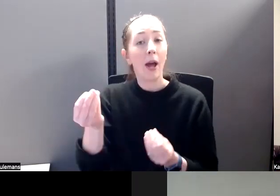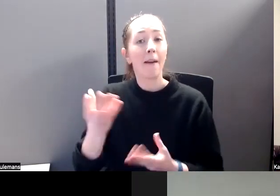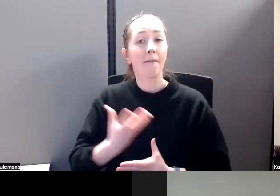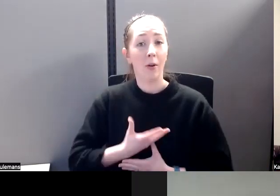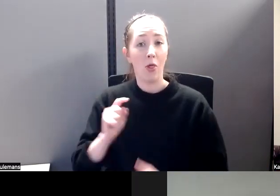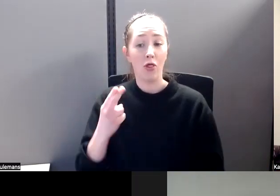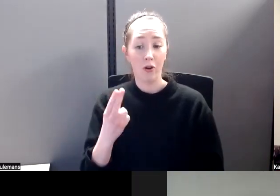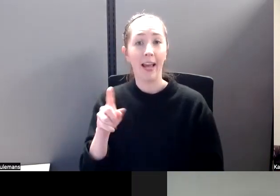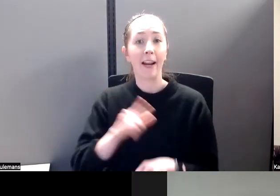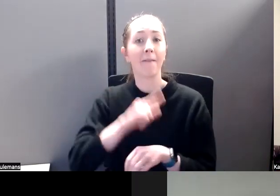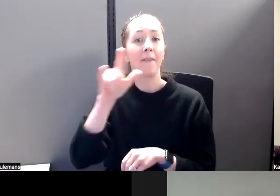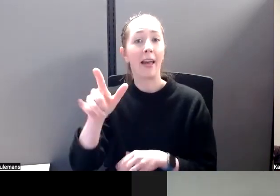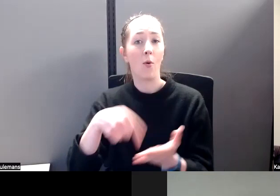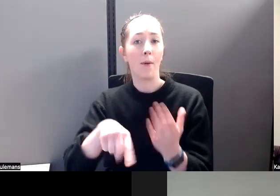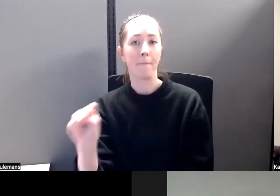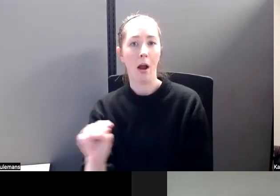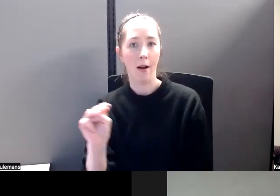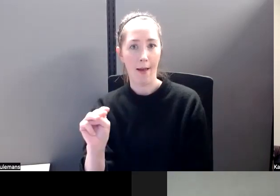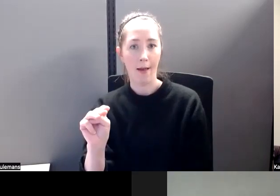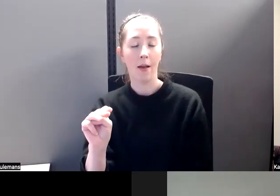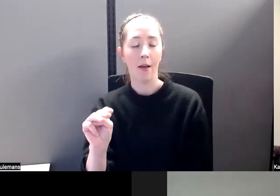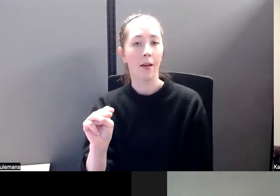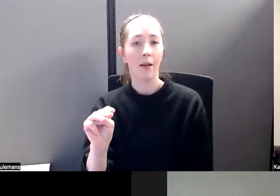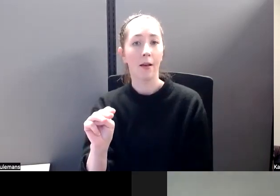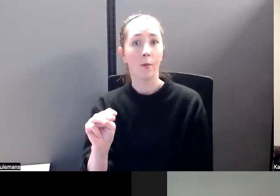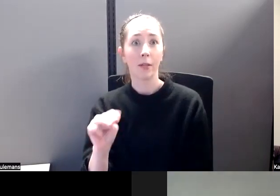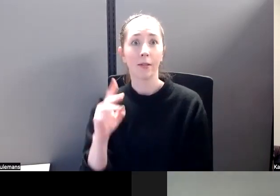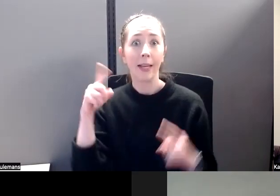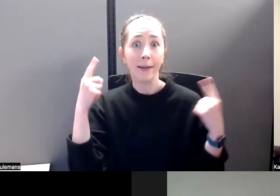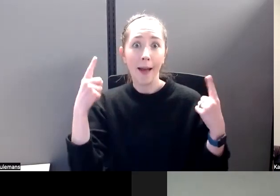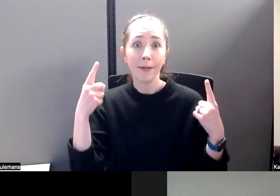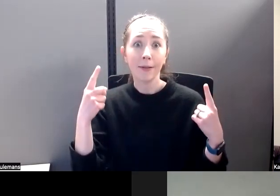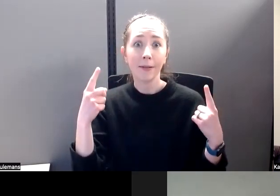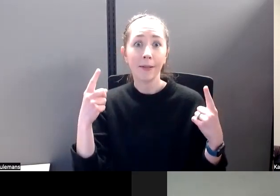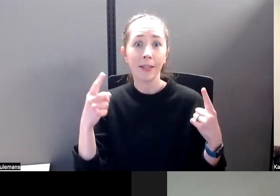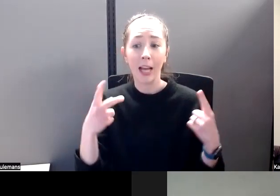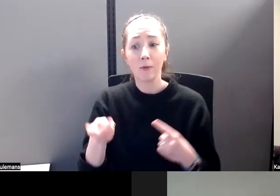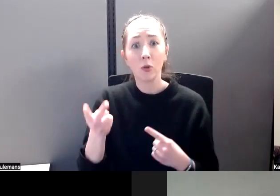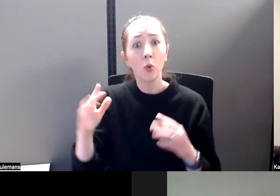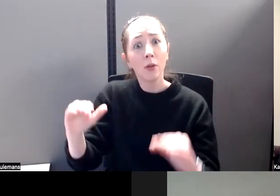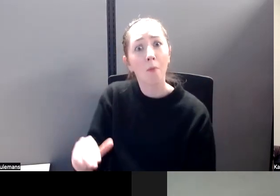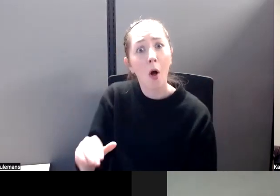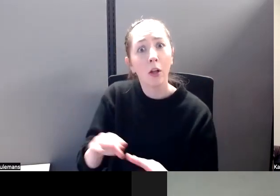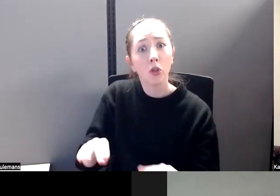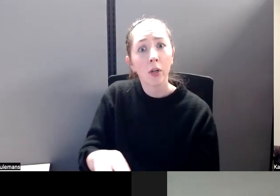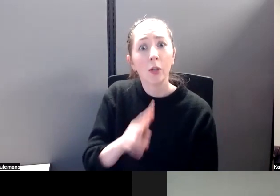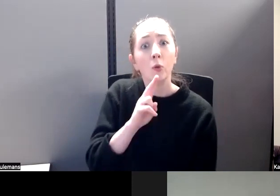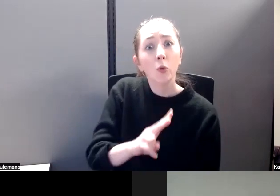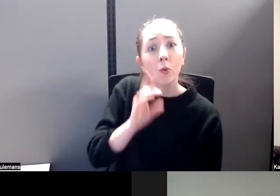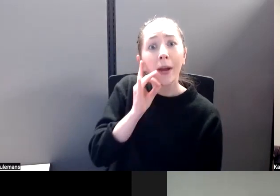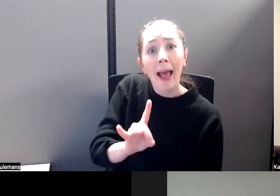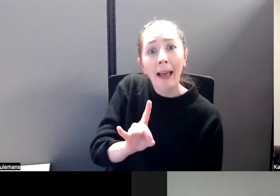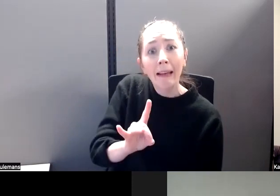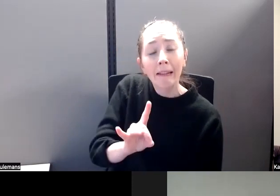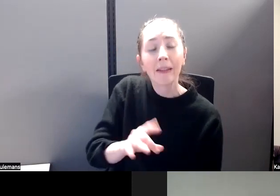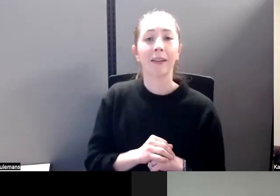out Monday, which was intense because I have two small children. I have a 2-year-old and an 8-year-old, you know.